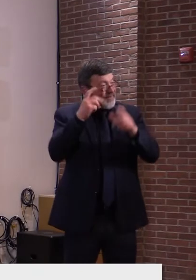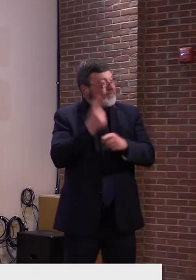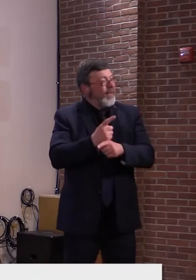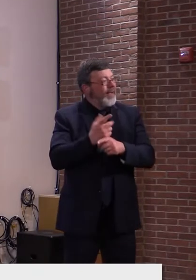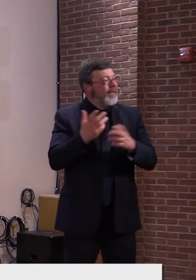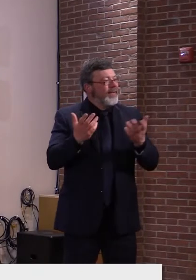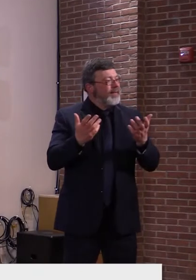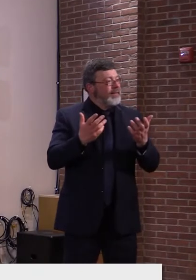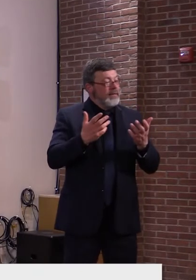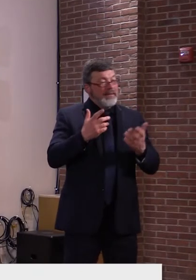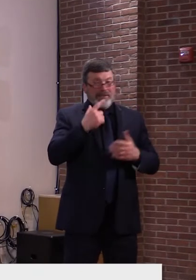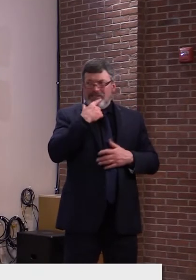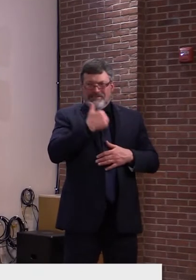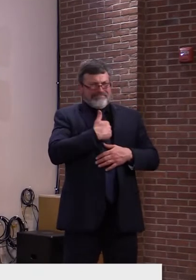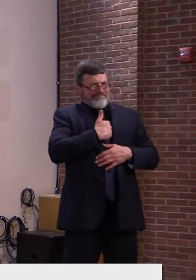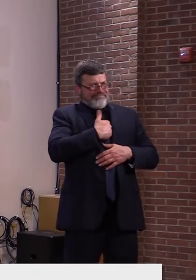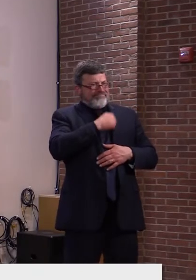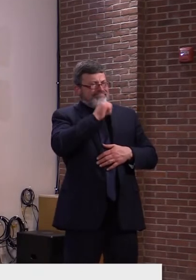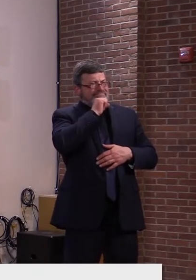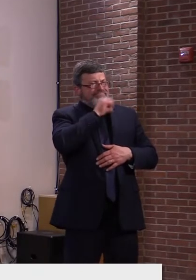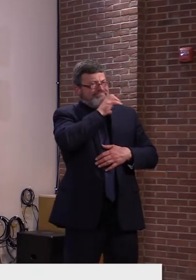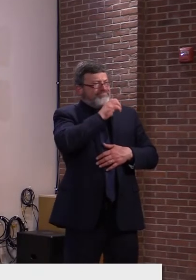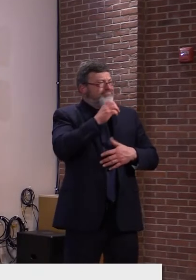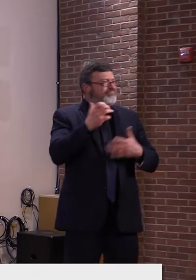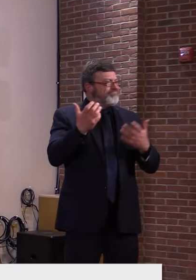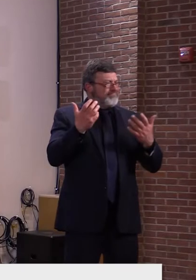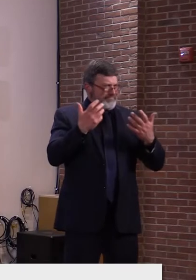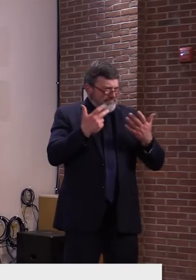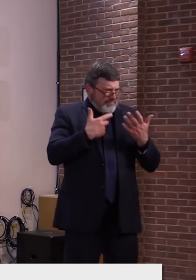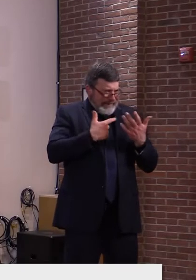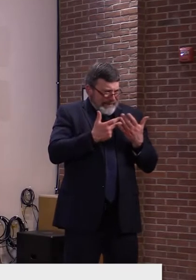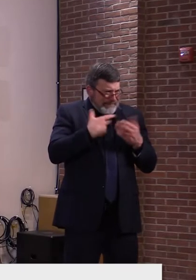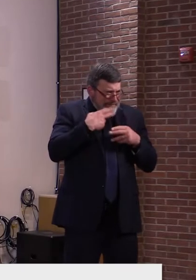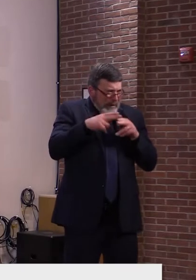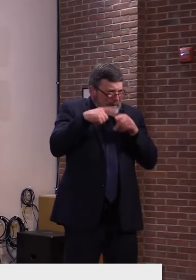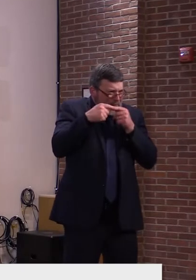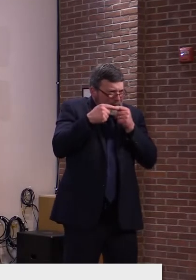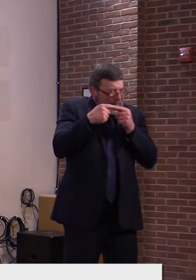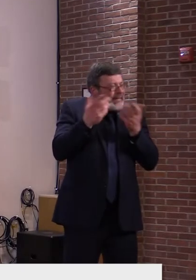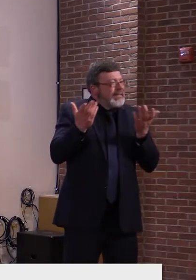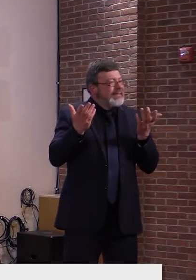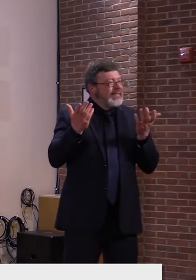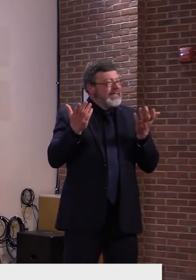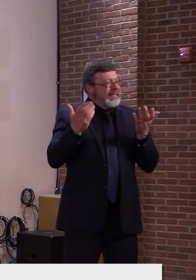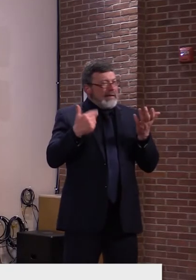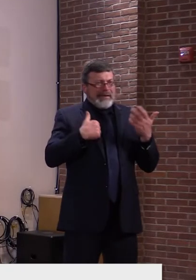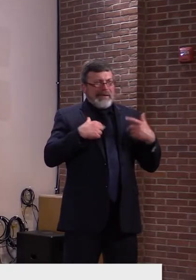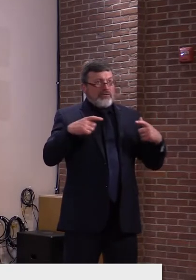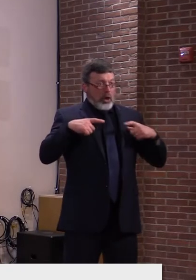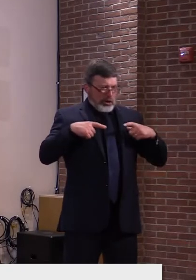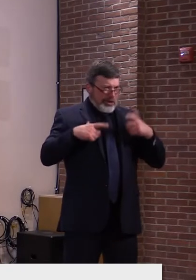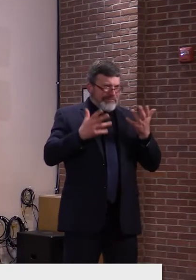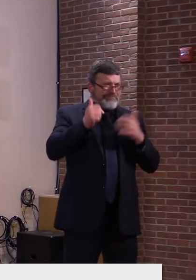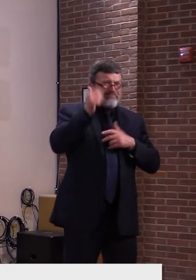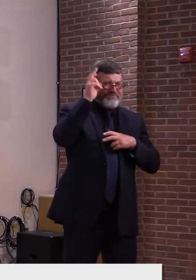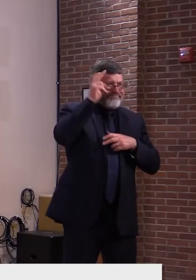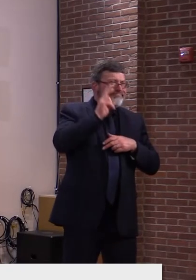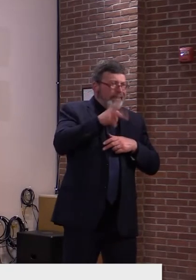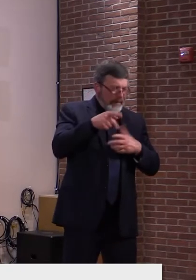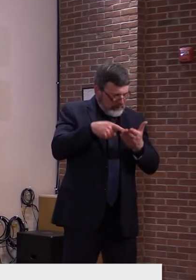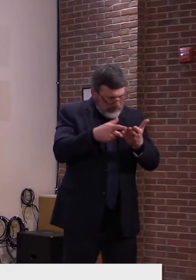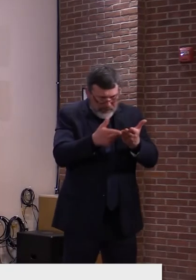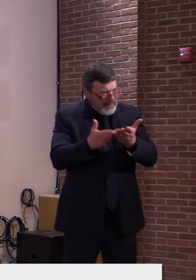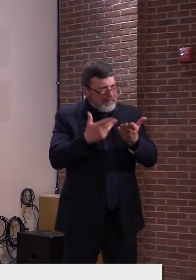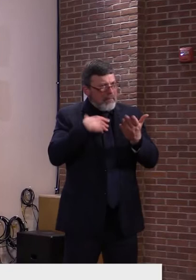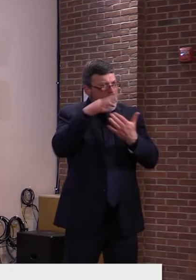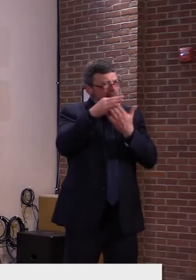at 65. They have different things and different retirement options. That's exactly why they have like a Vanguard or a